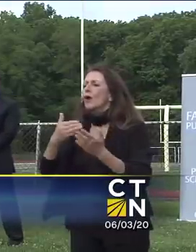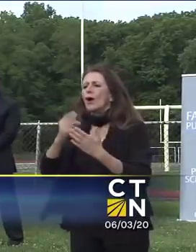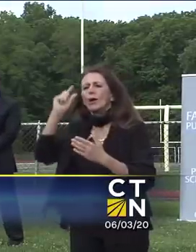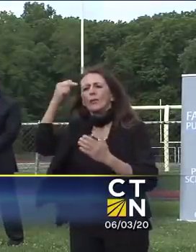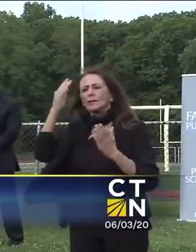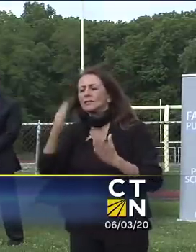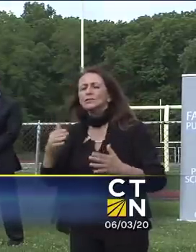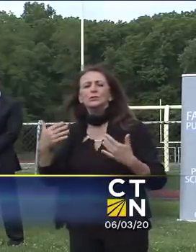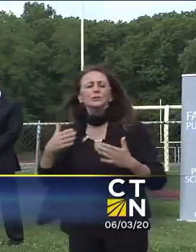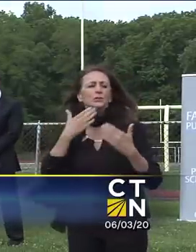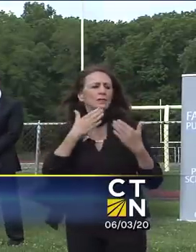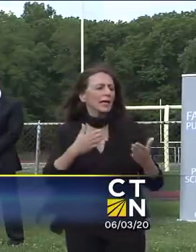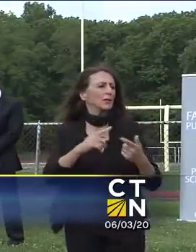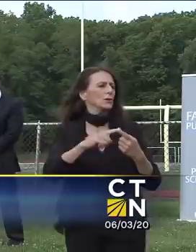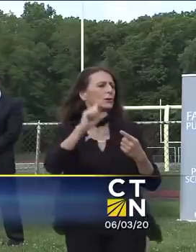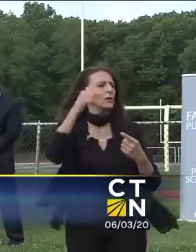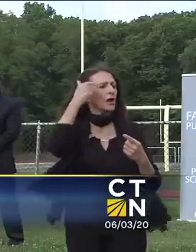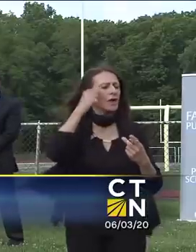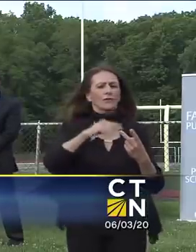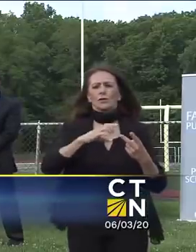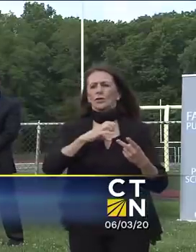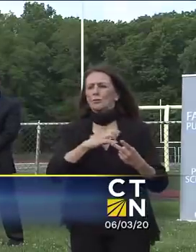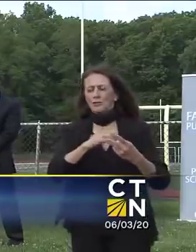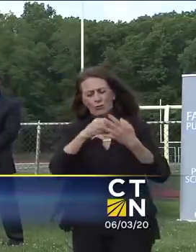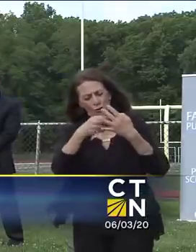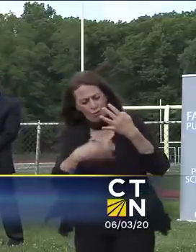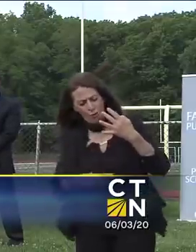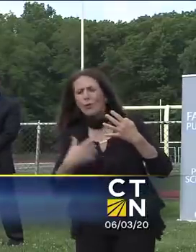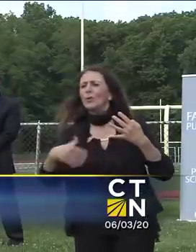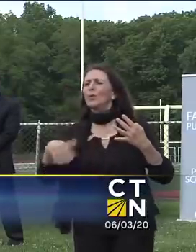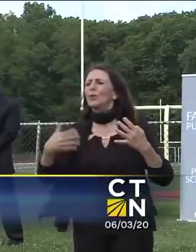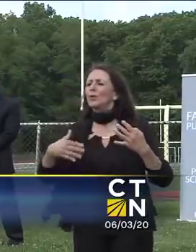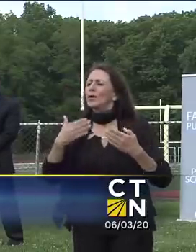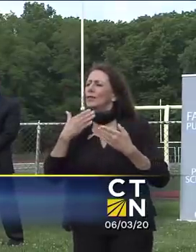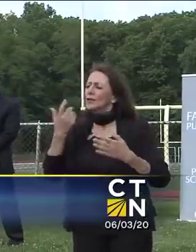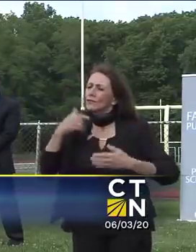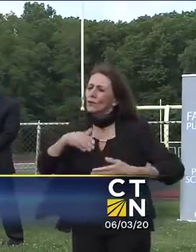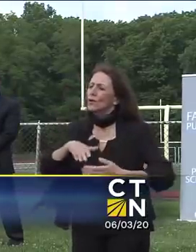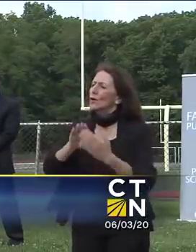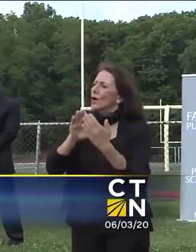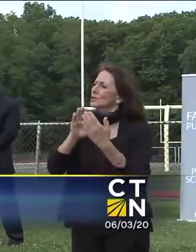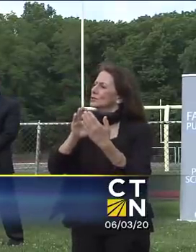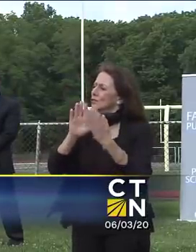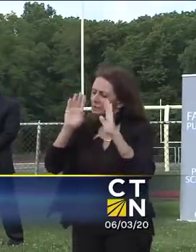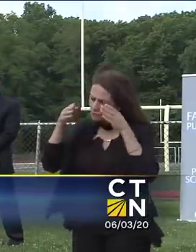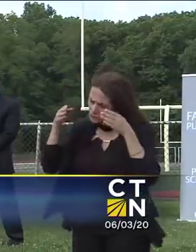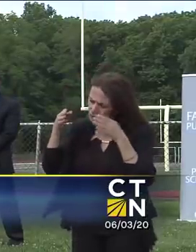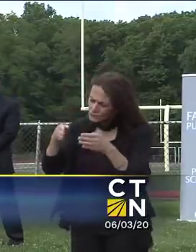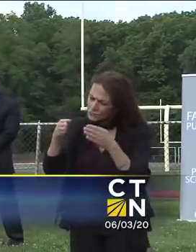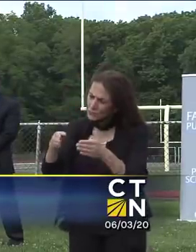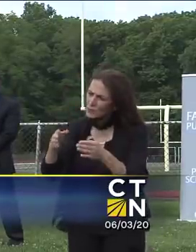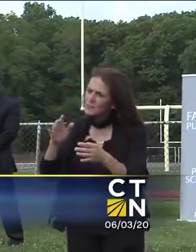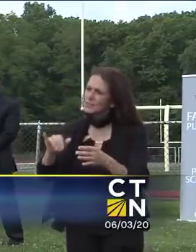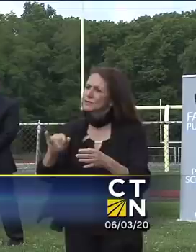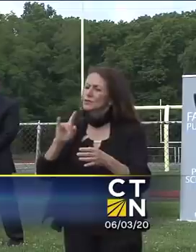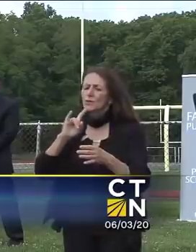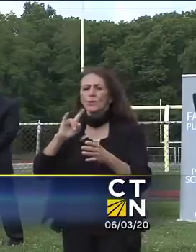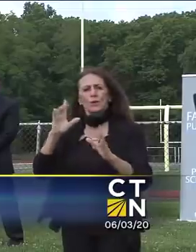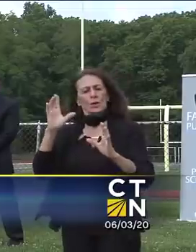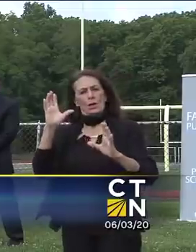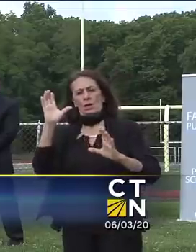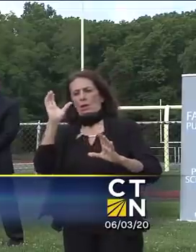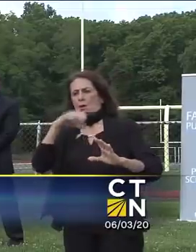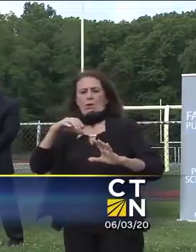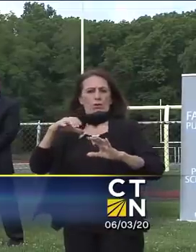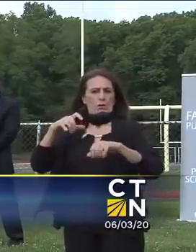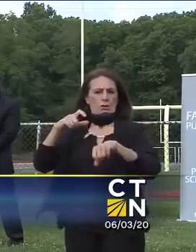the governor and the commissioner and all those involved, for addressing this unprecedented